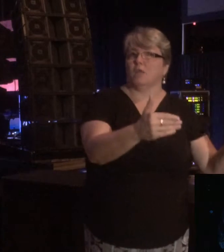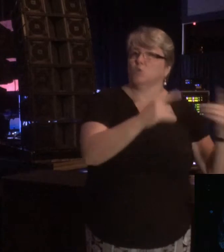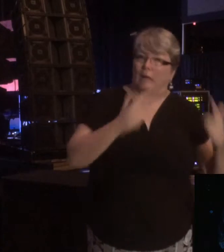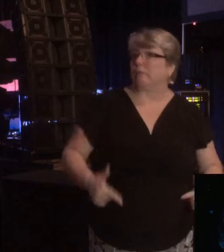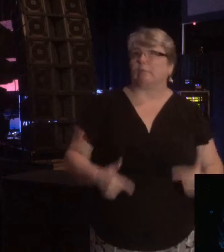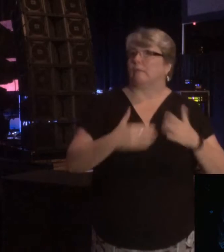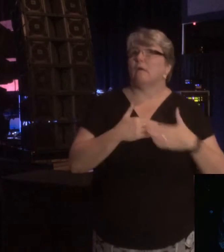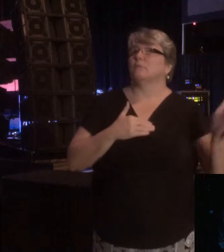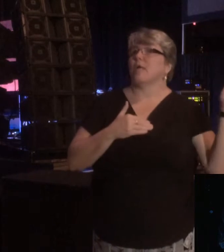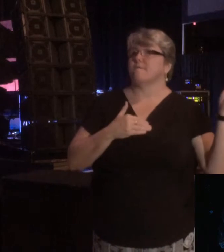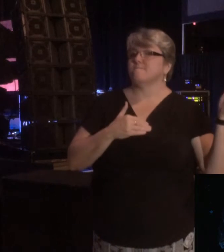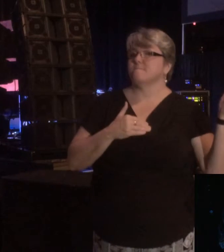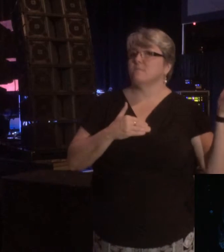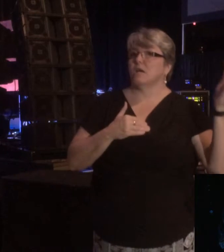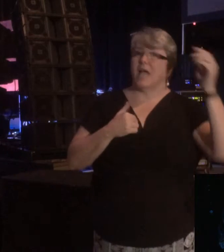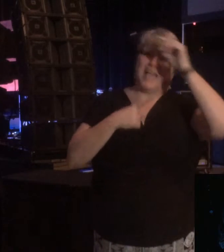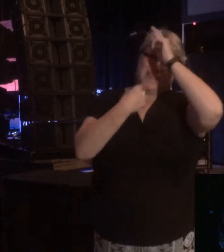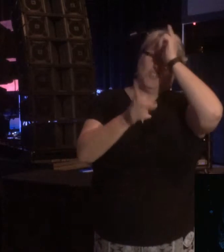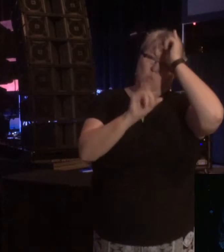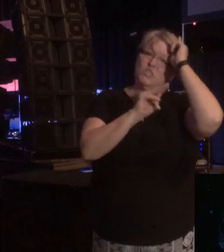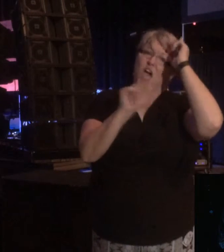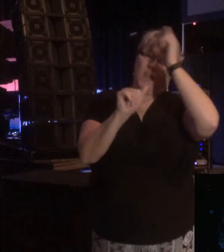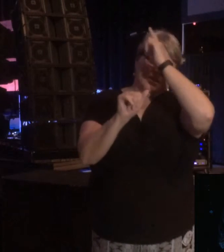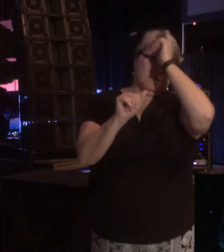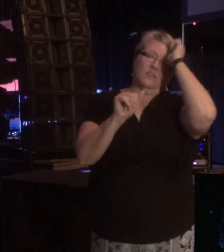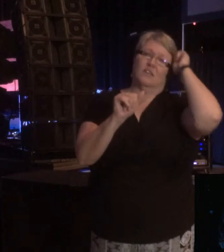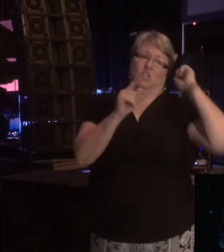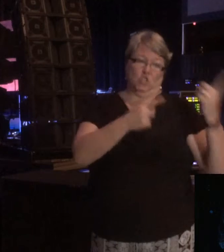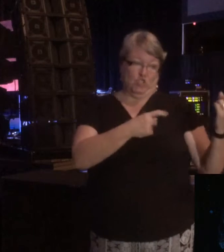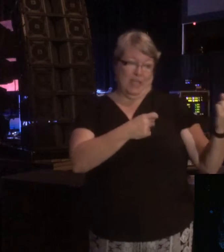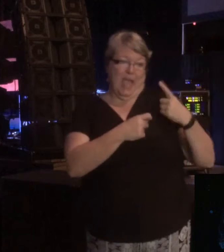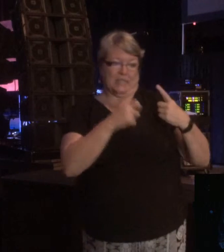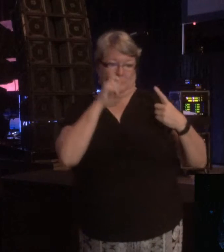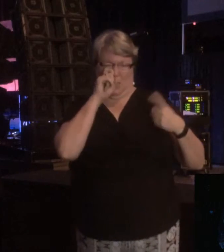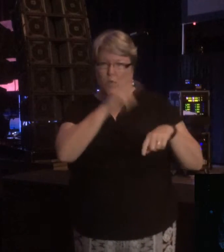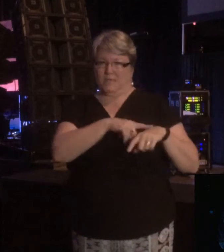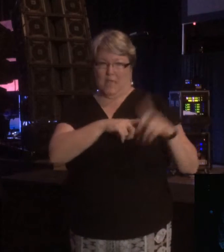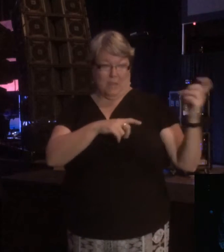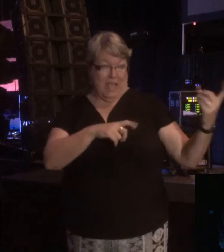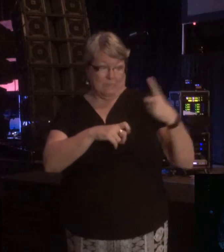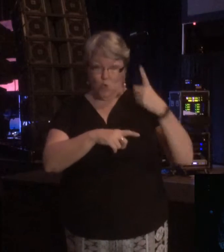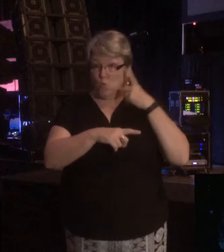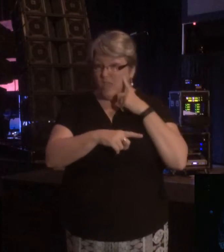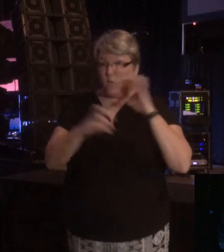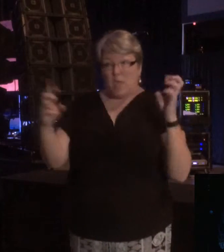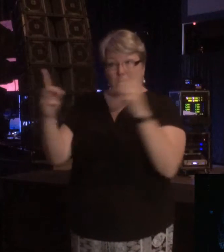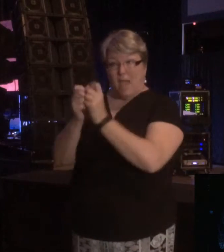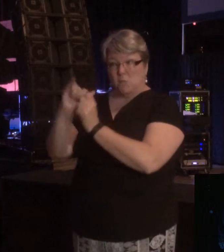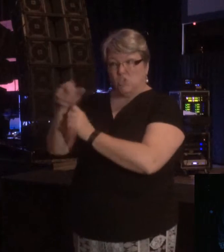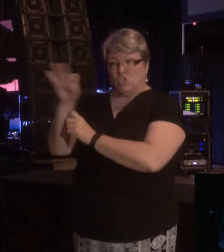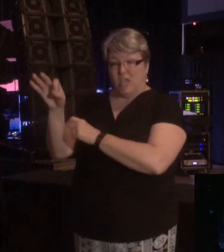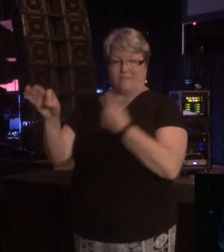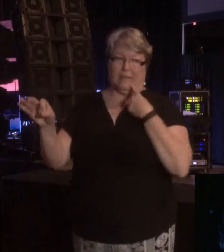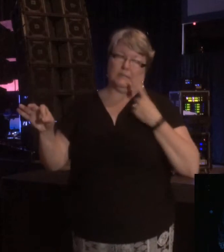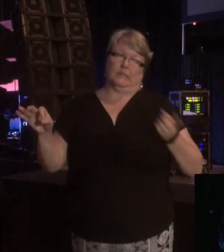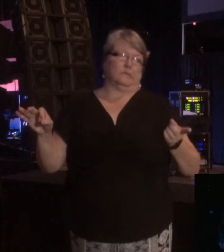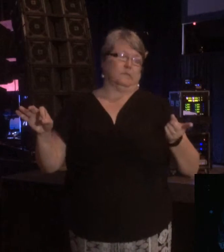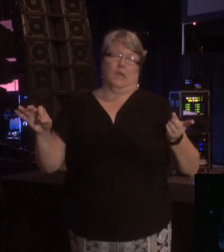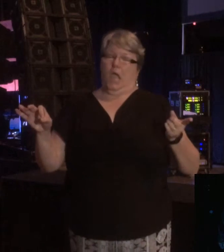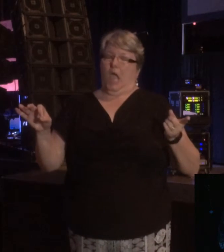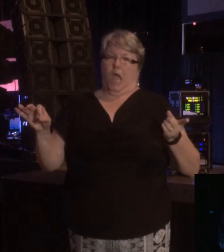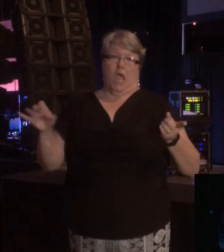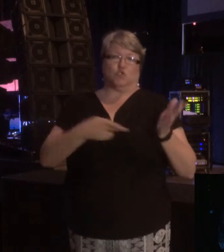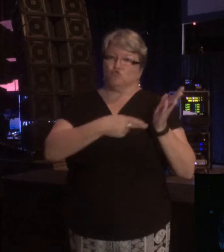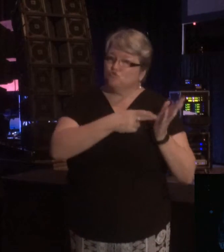You want both people to go, we see God in this. And if you think it's the right person, but it's the wrong time, it's the wrong